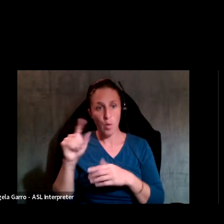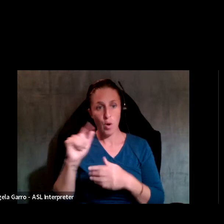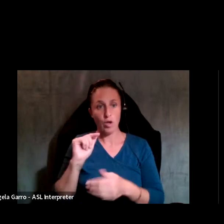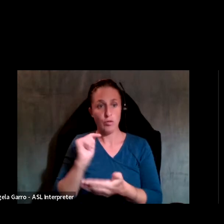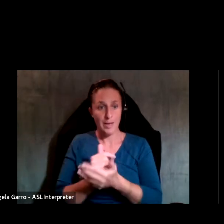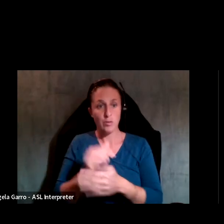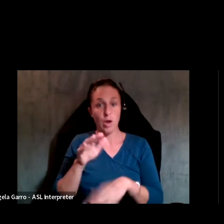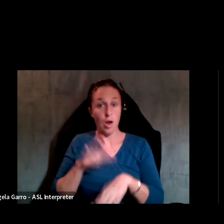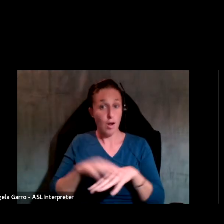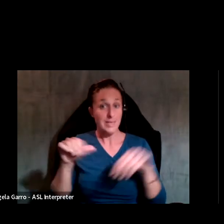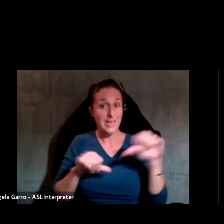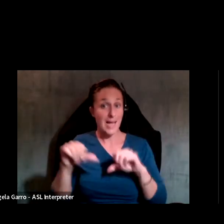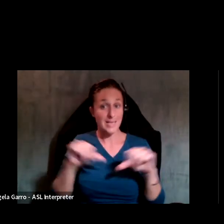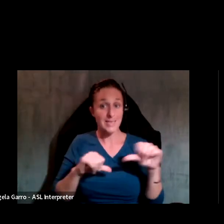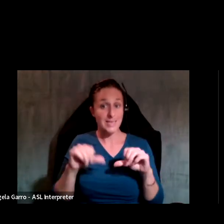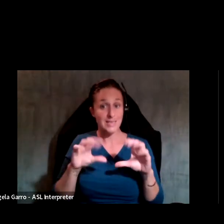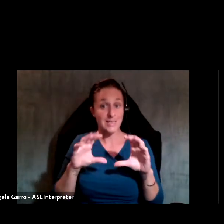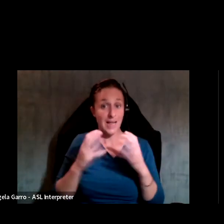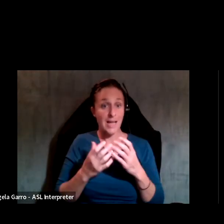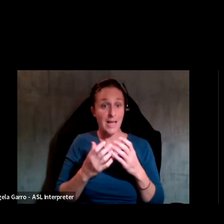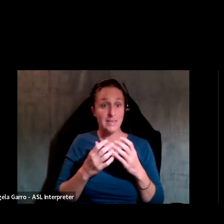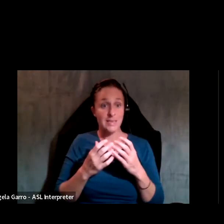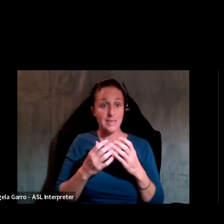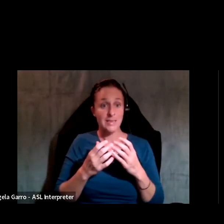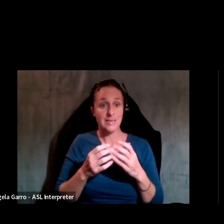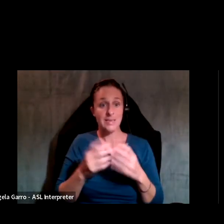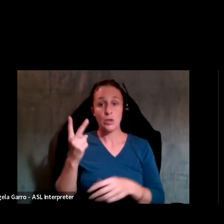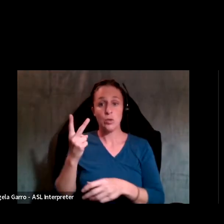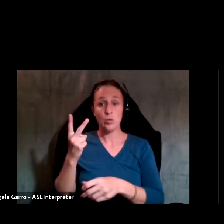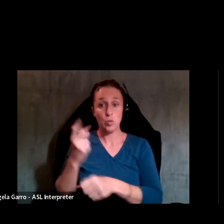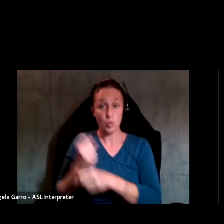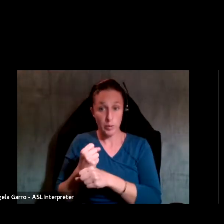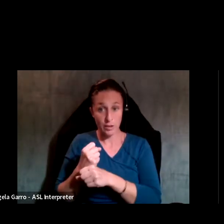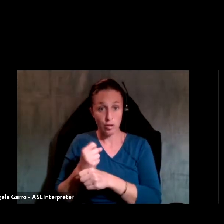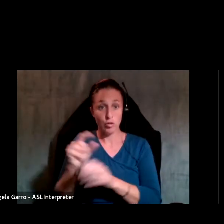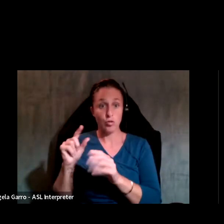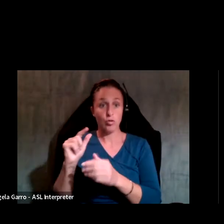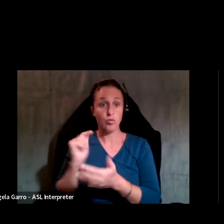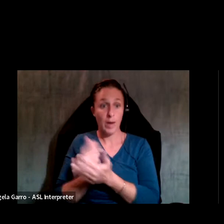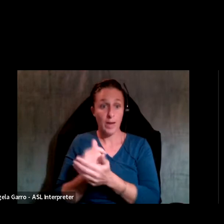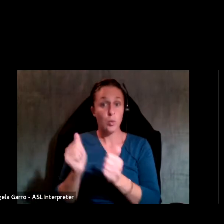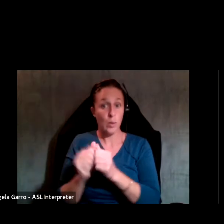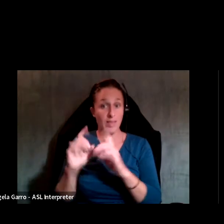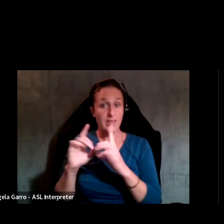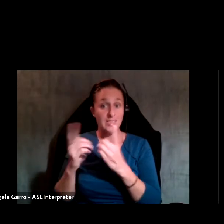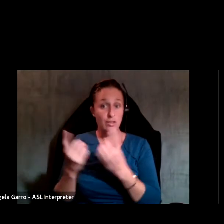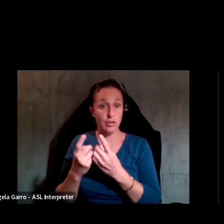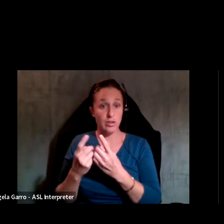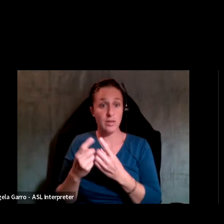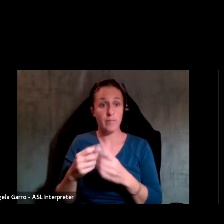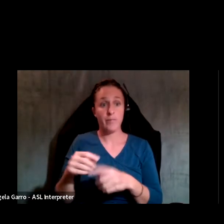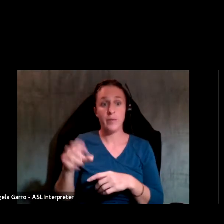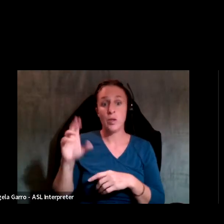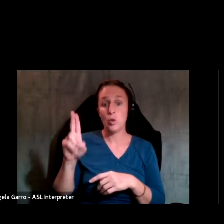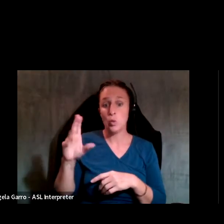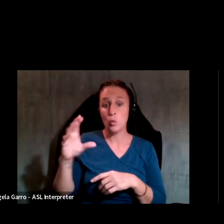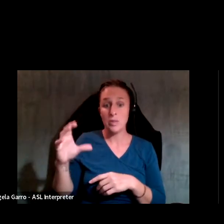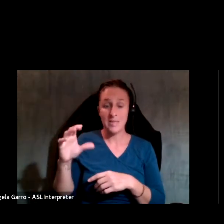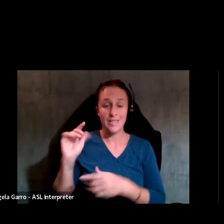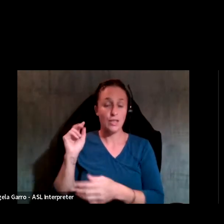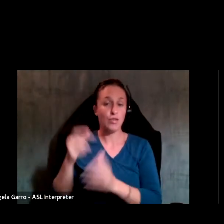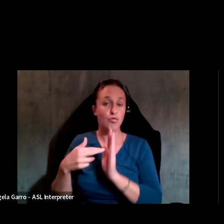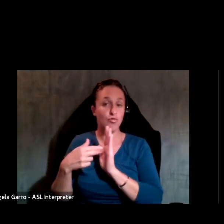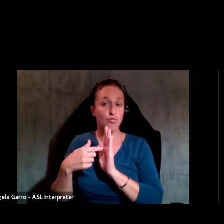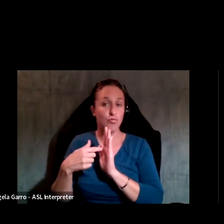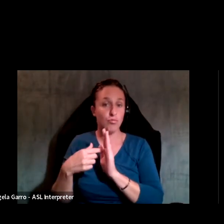on science classes is 2 years to graduate with the district, and then the UC recommends 3. So